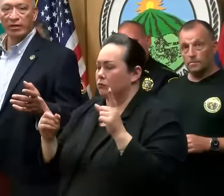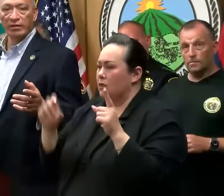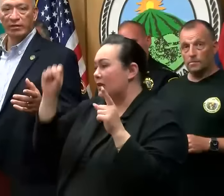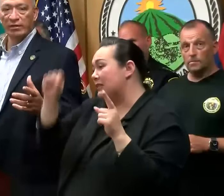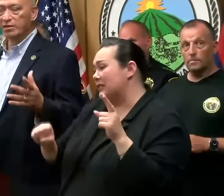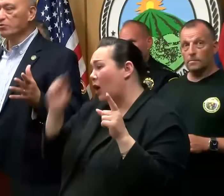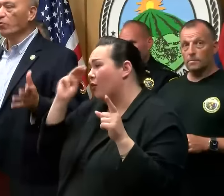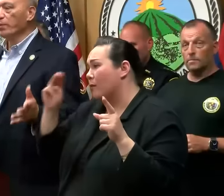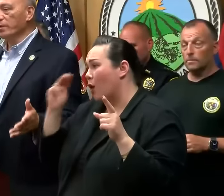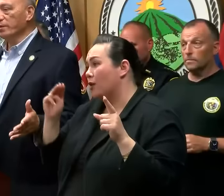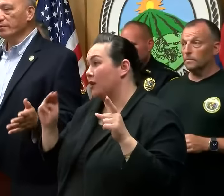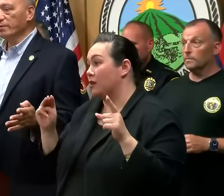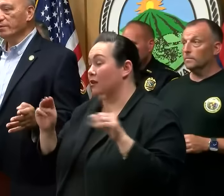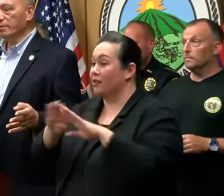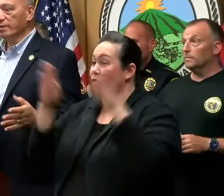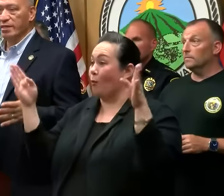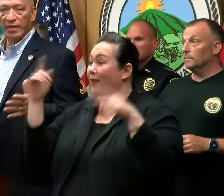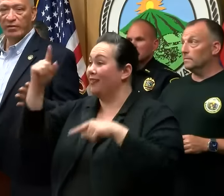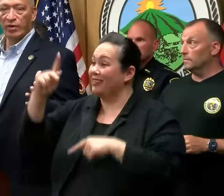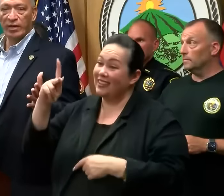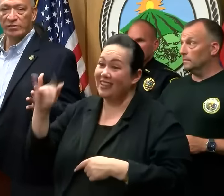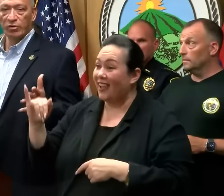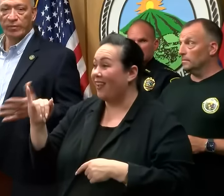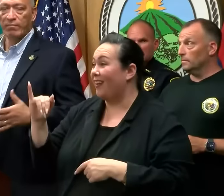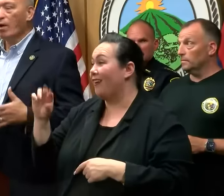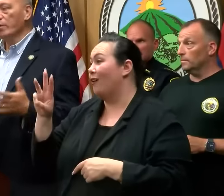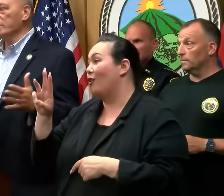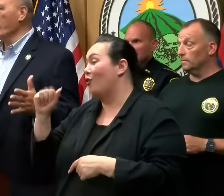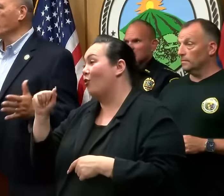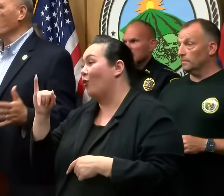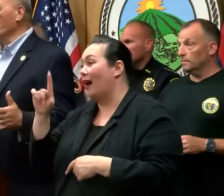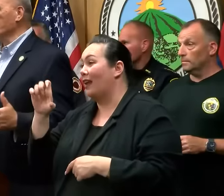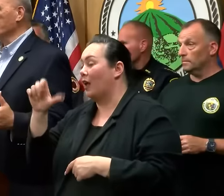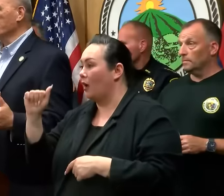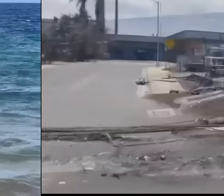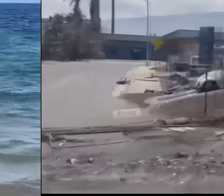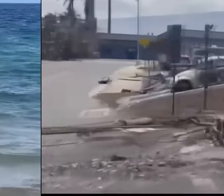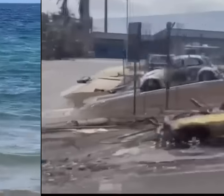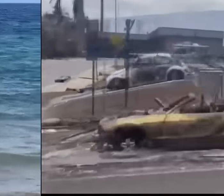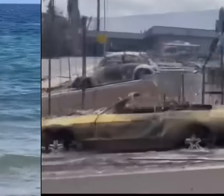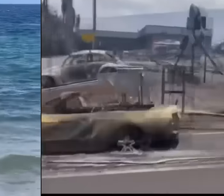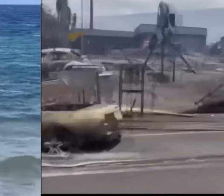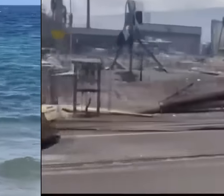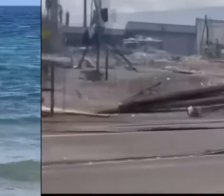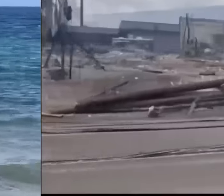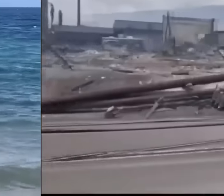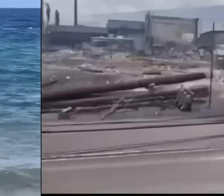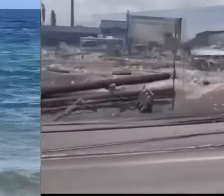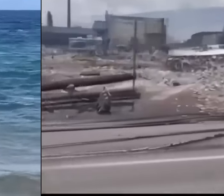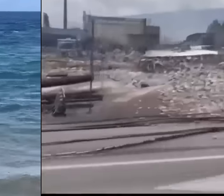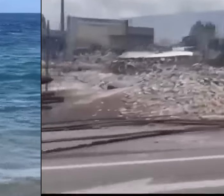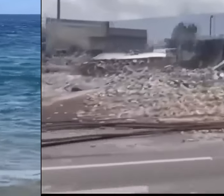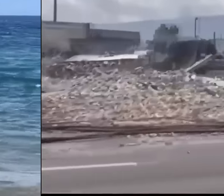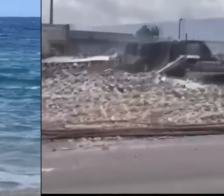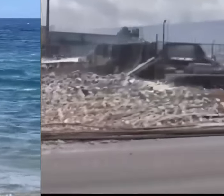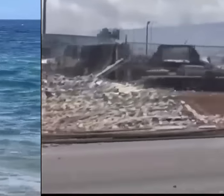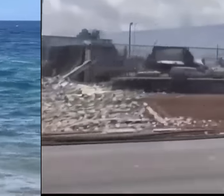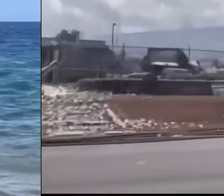Maui is open. Kihei and Wailea is open. Maui is not closed. A tale of two worlds in